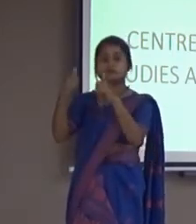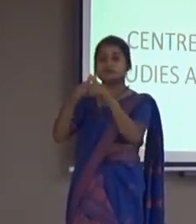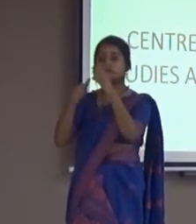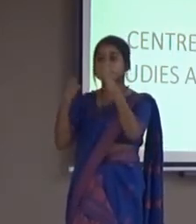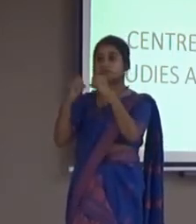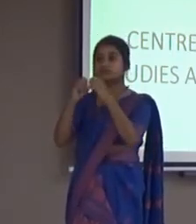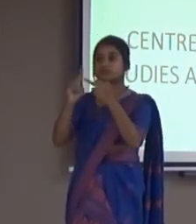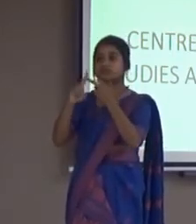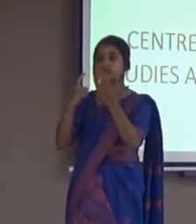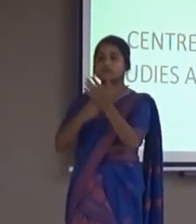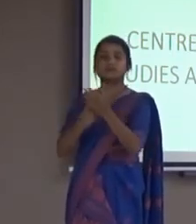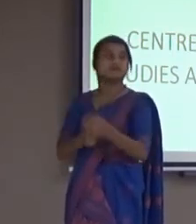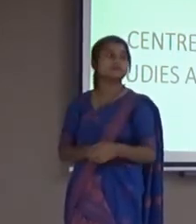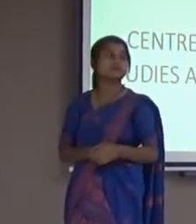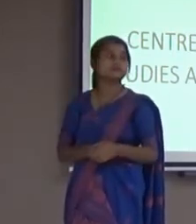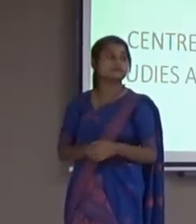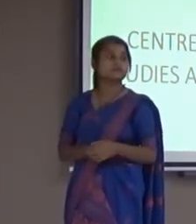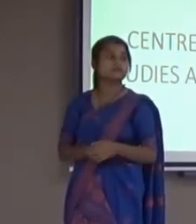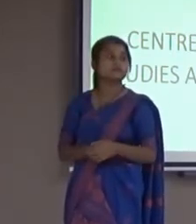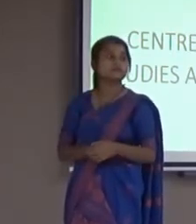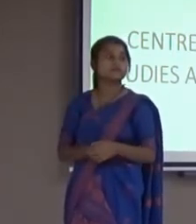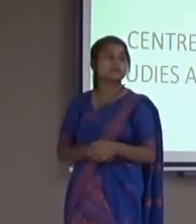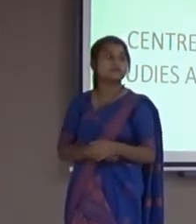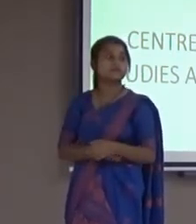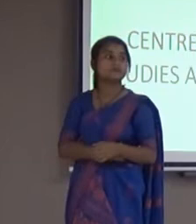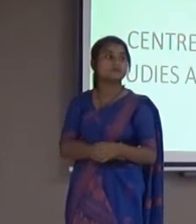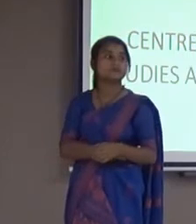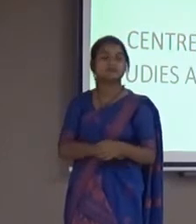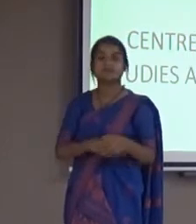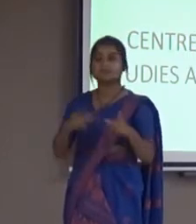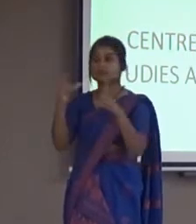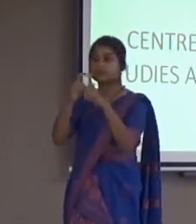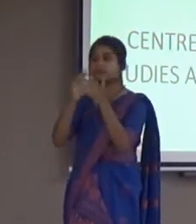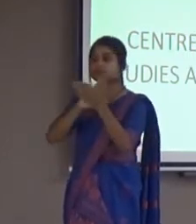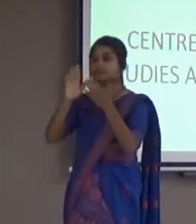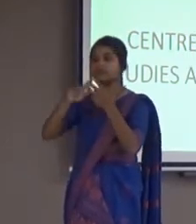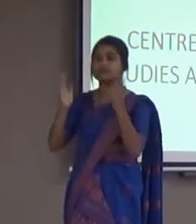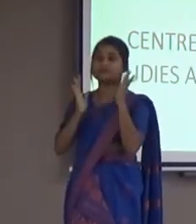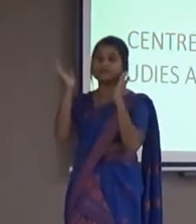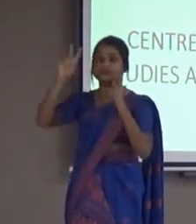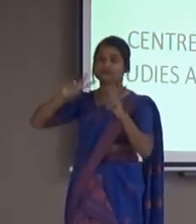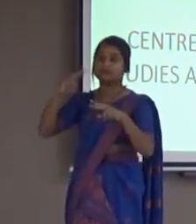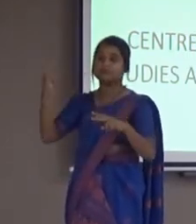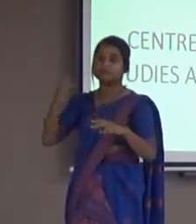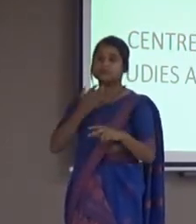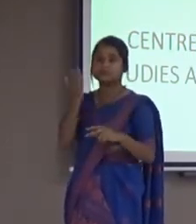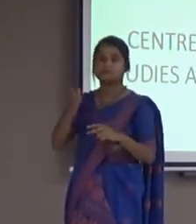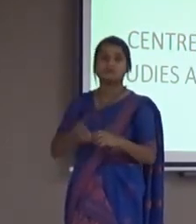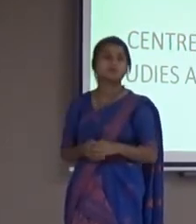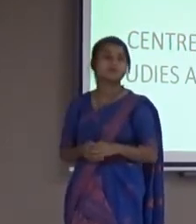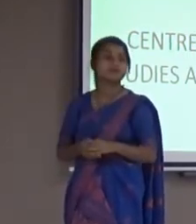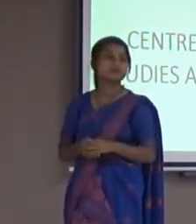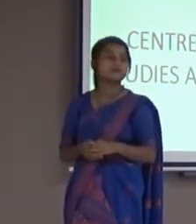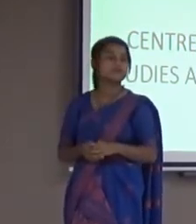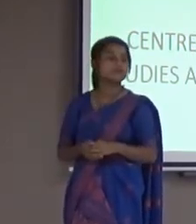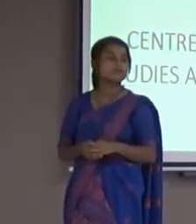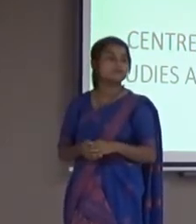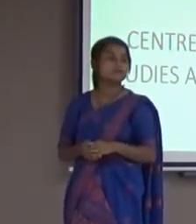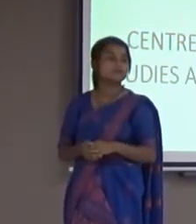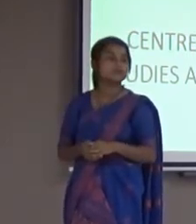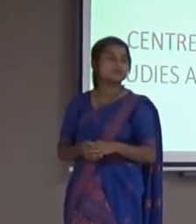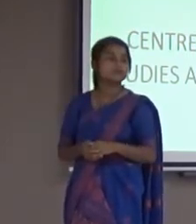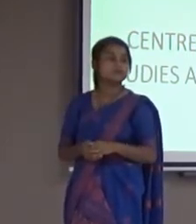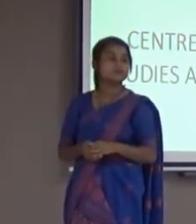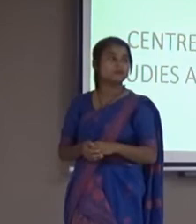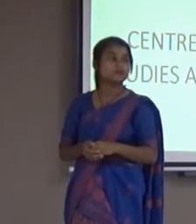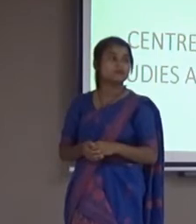dheere dheere re mana, dheere dheere sab kuch hoye, mali sinche sau ghada, ritu aaye phal hoye. So for us,